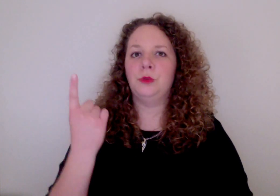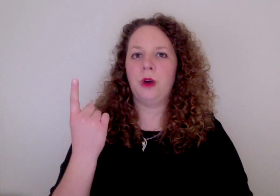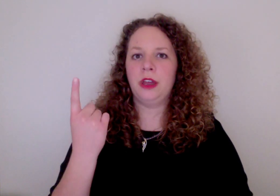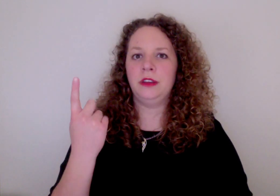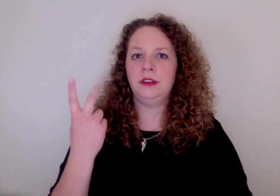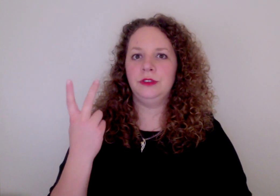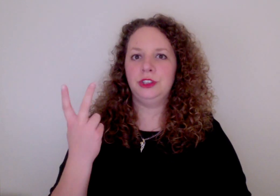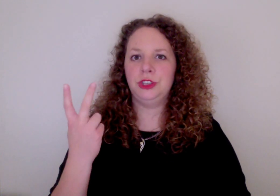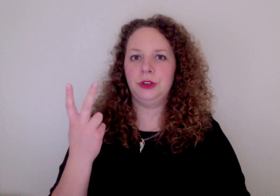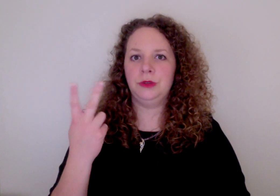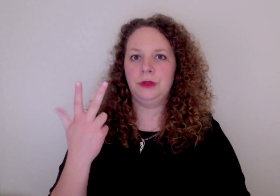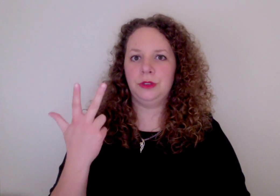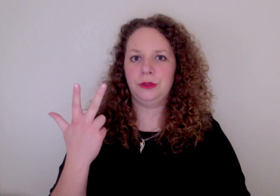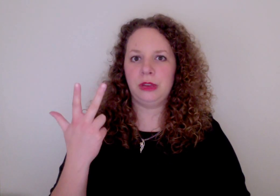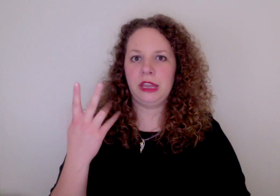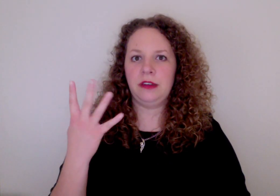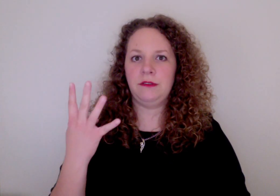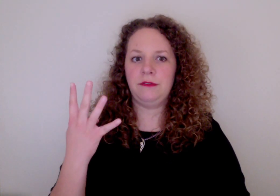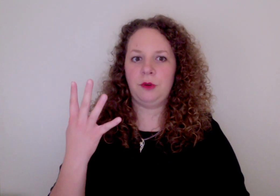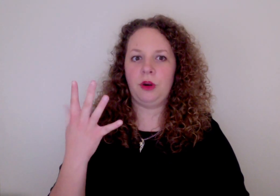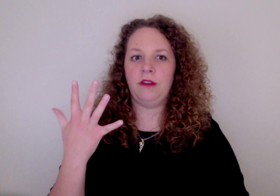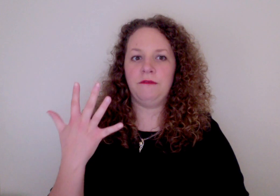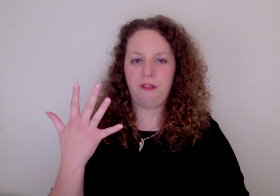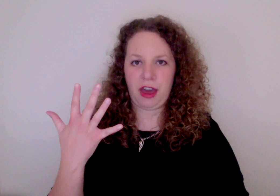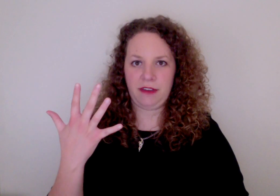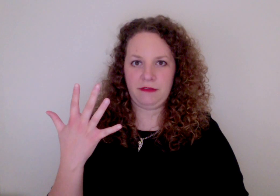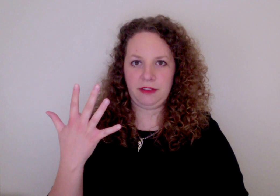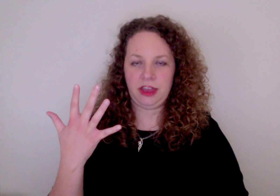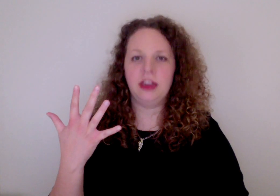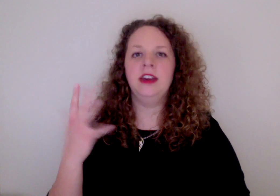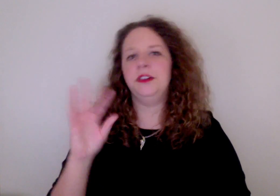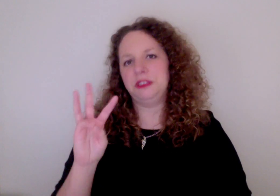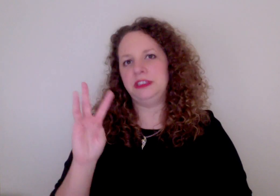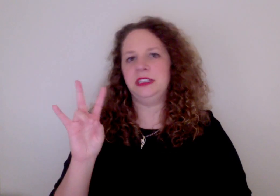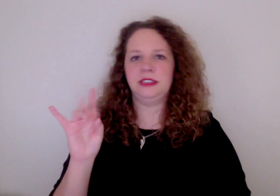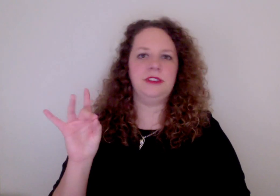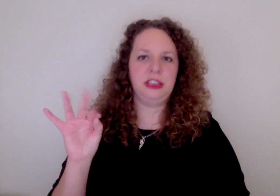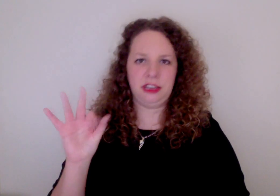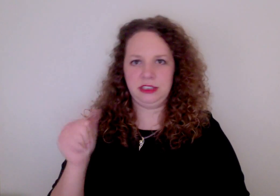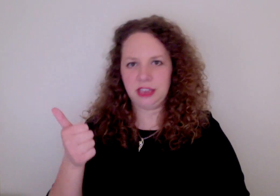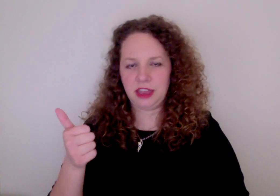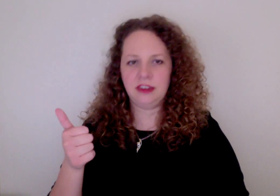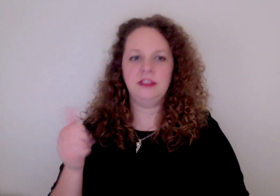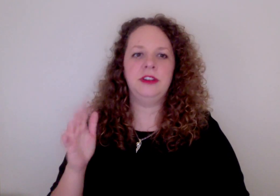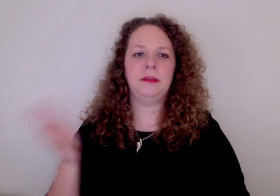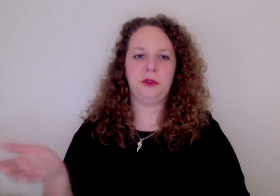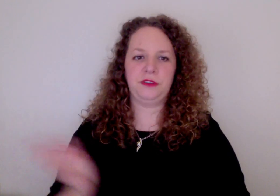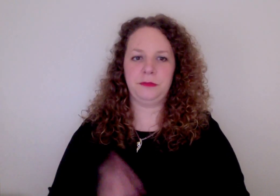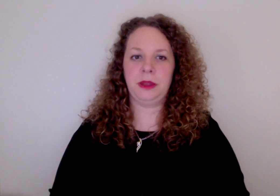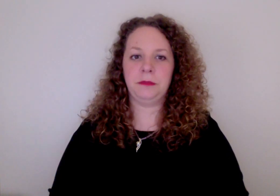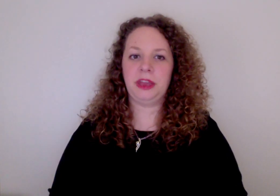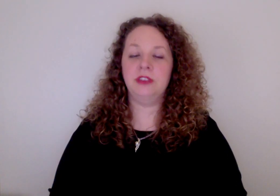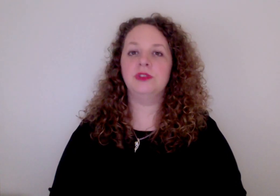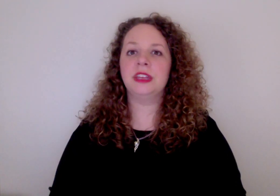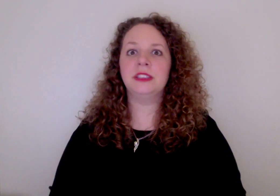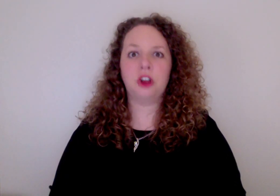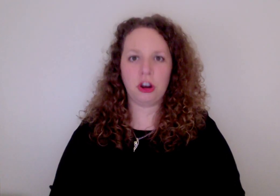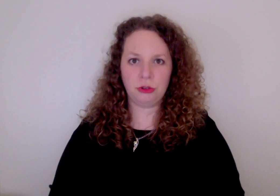1, 2, 3, 4, 5. Okay, and then 6, 7, 8, 9, 10. You keep going from there. Okay, so that's cardinal